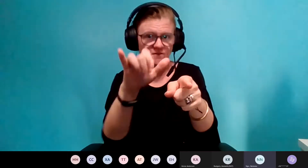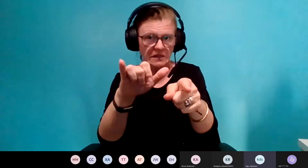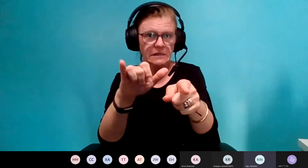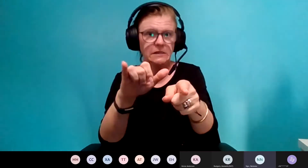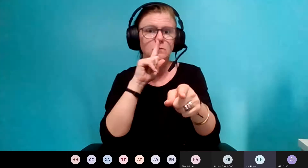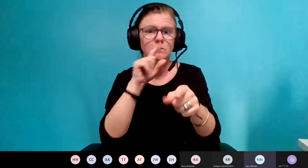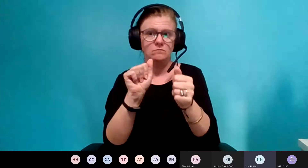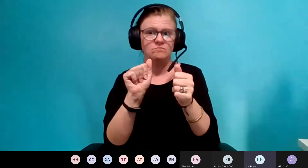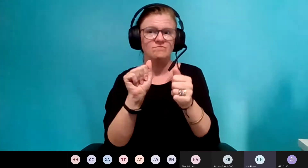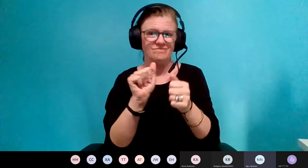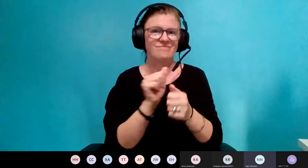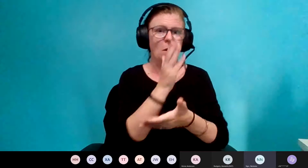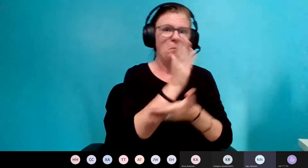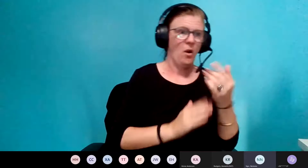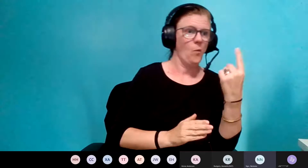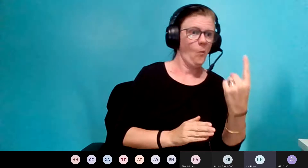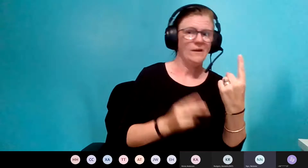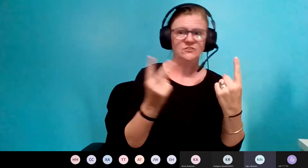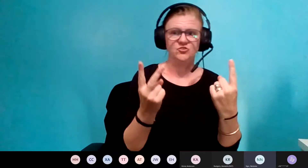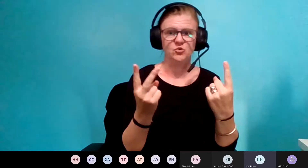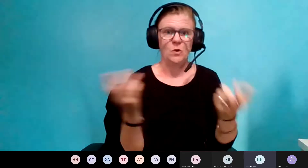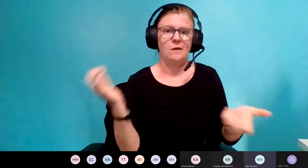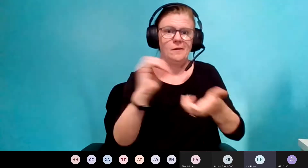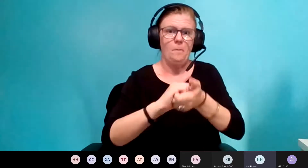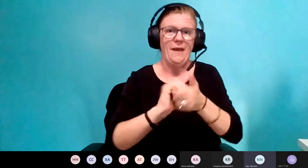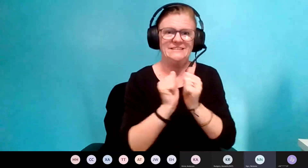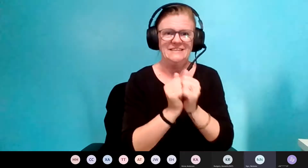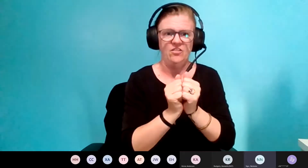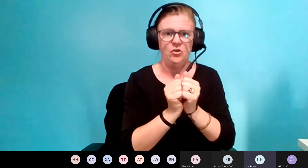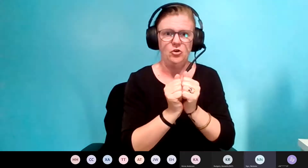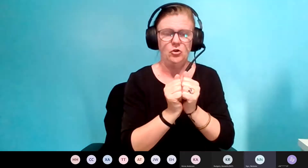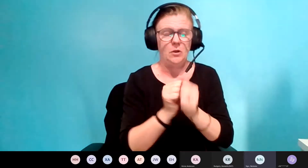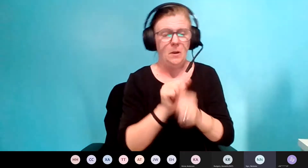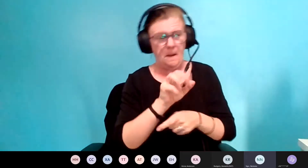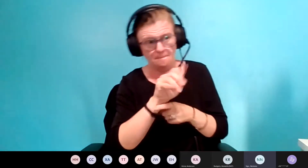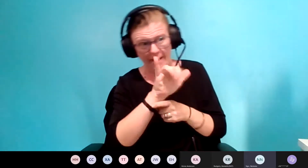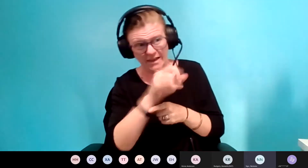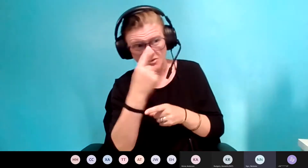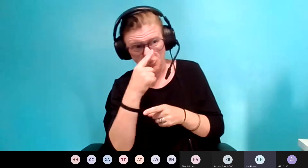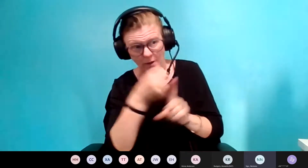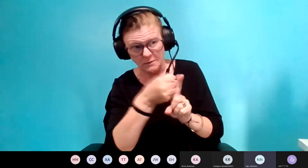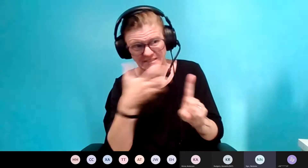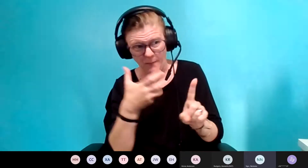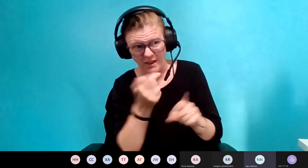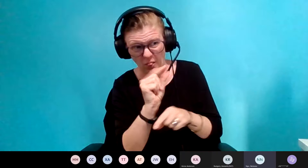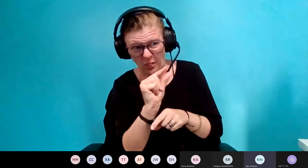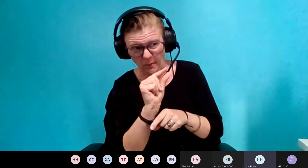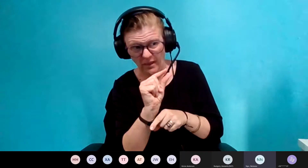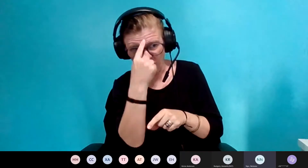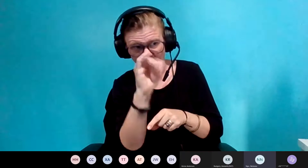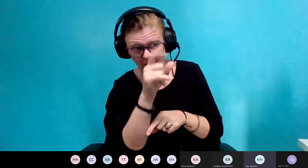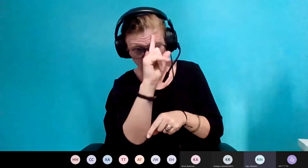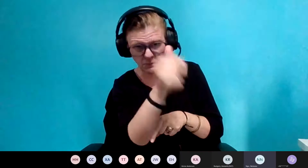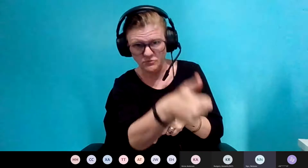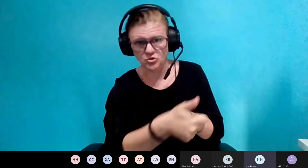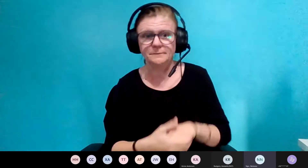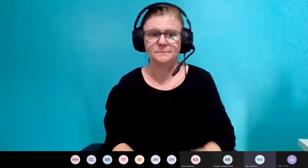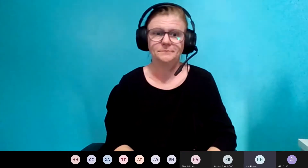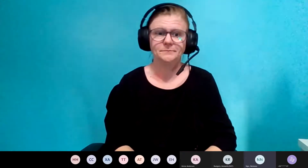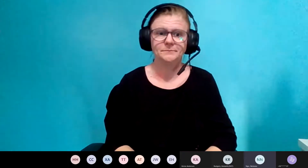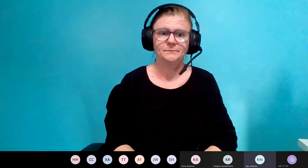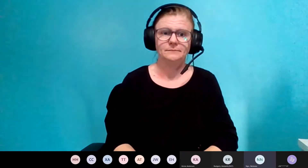combining various parts of both concepts 1 and 2 together. And Mandy, if you'd like to expand on that, floor is yours.